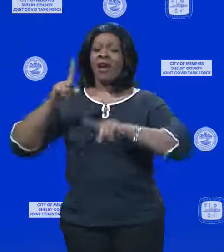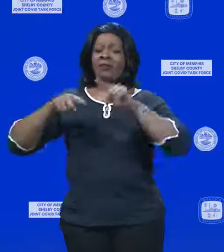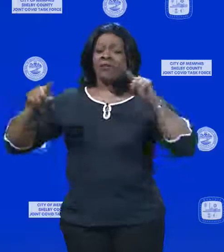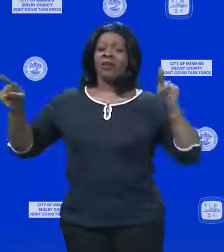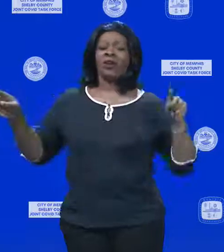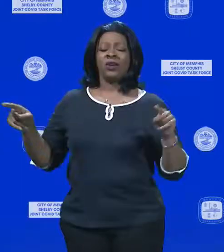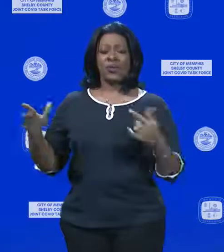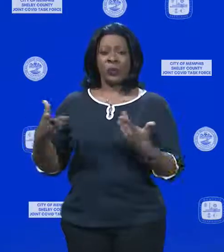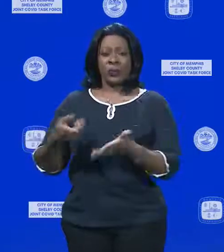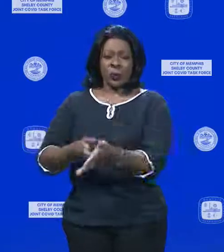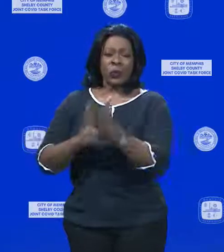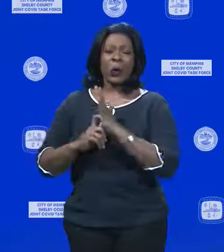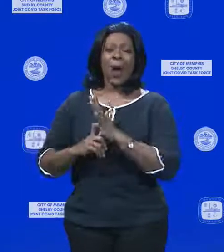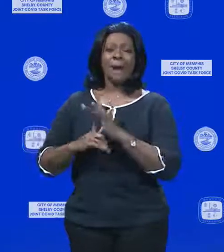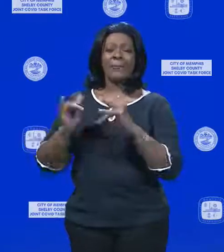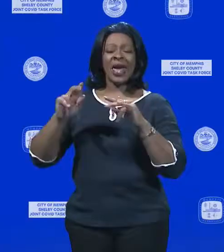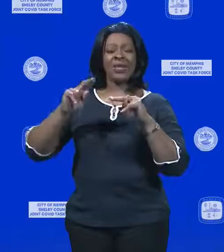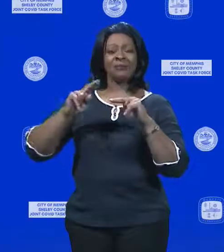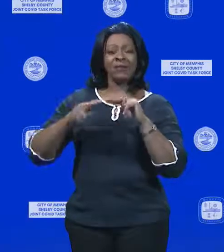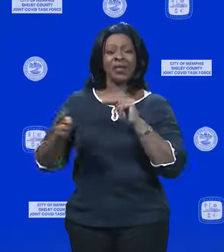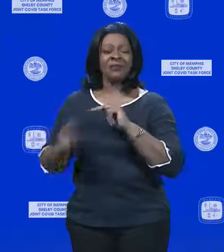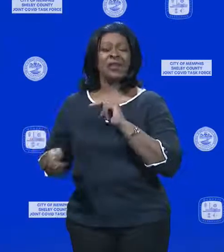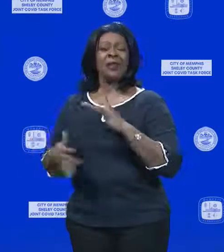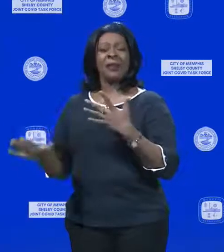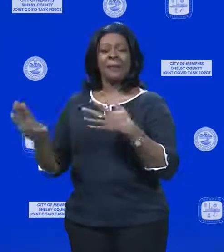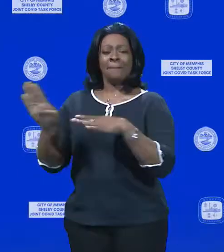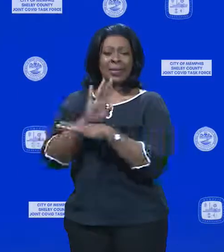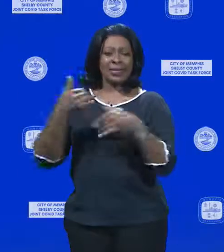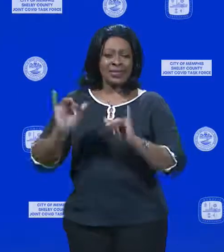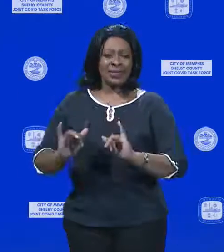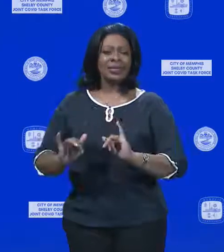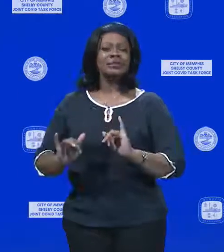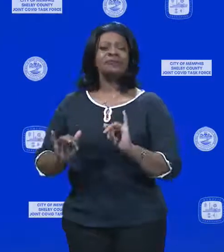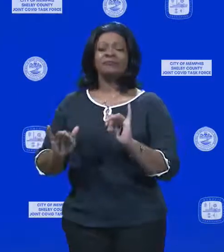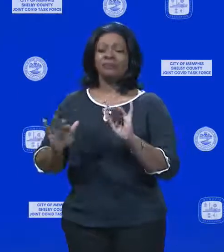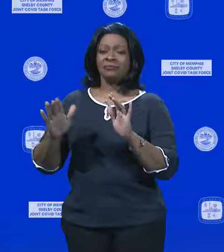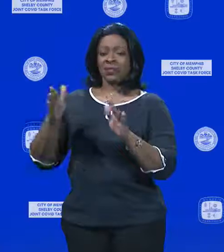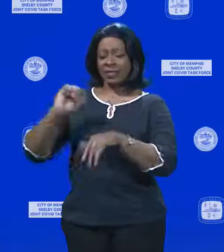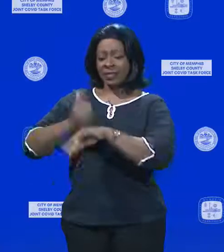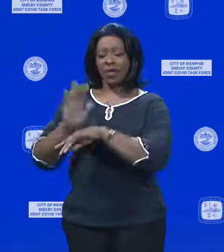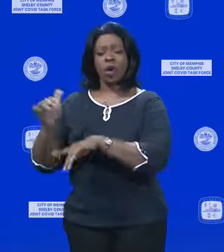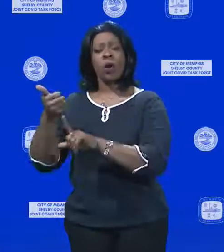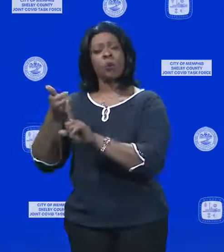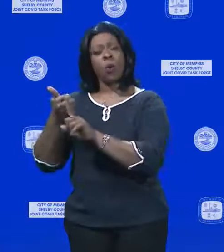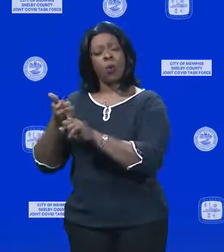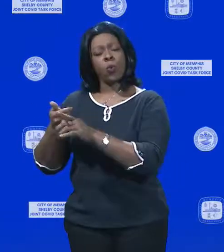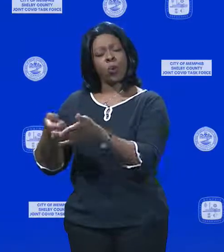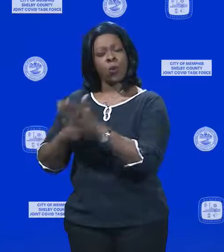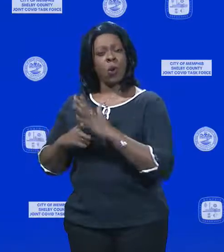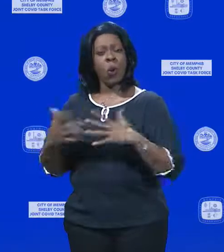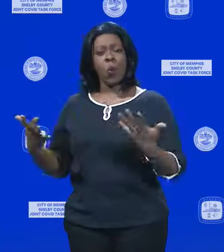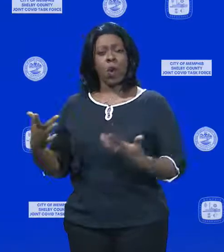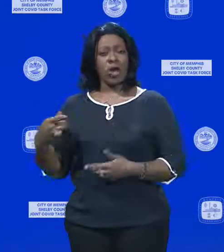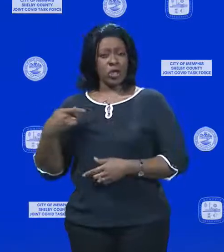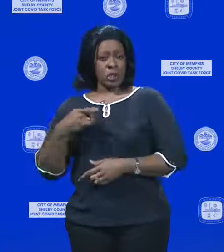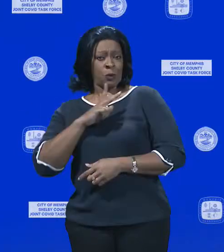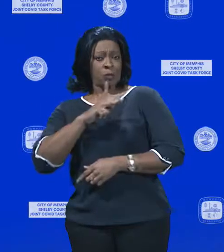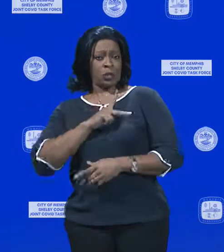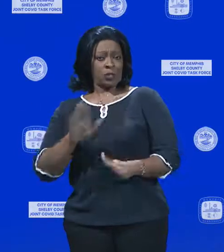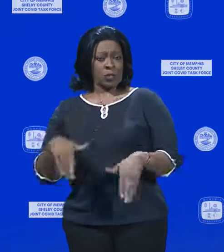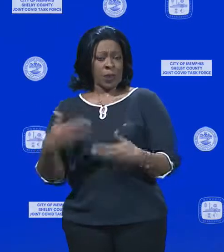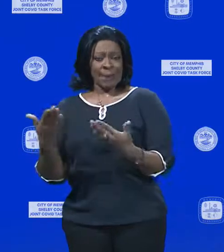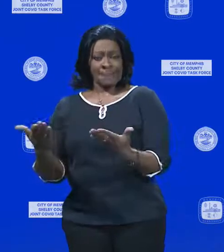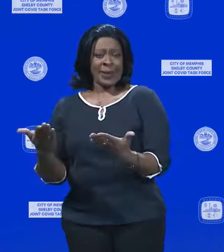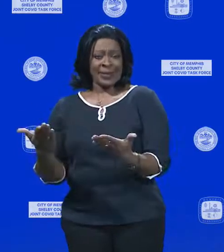requirements that have been lifted and that businesses can still impose their own requirements. But I was wondering what you personally